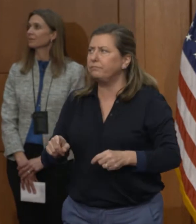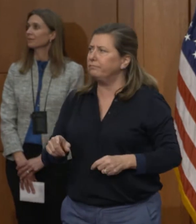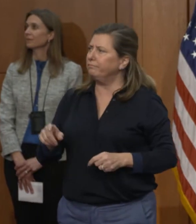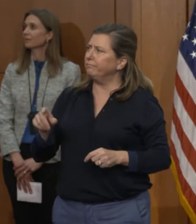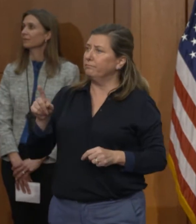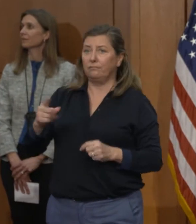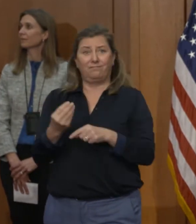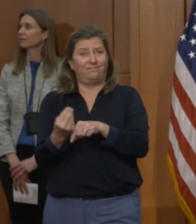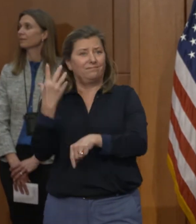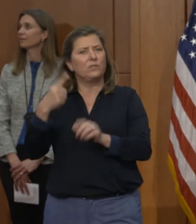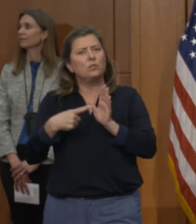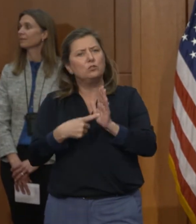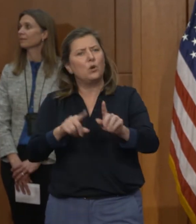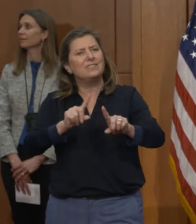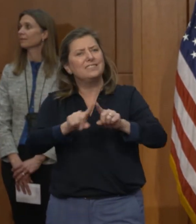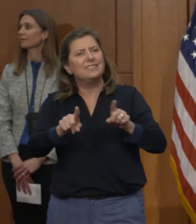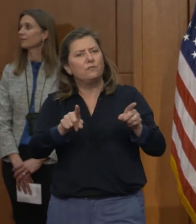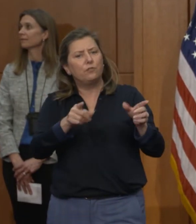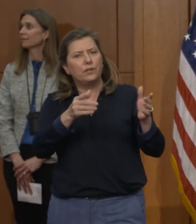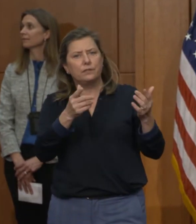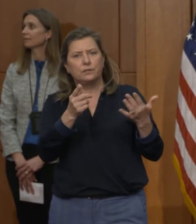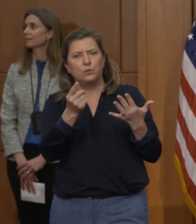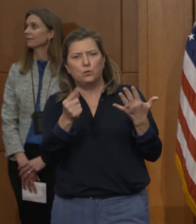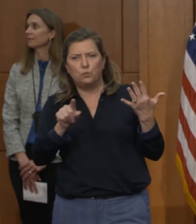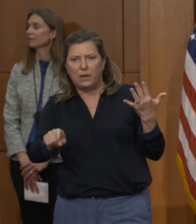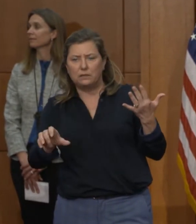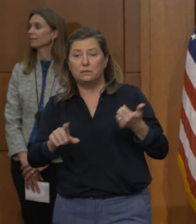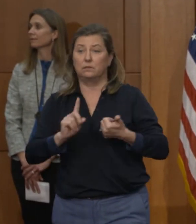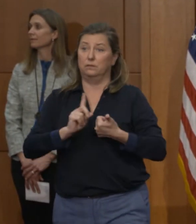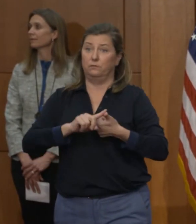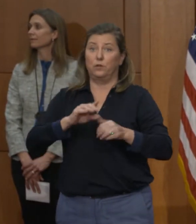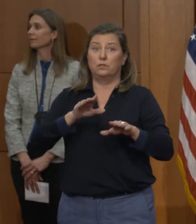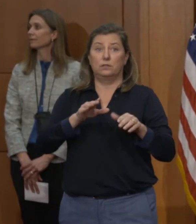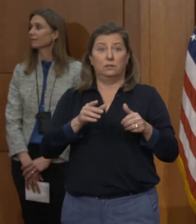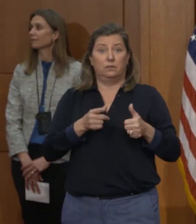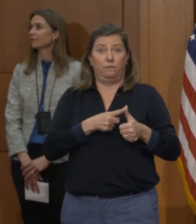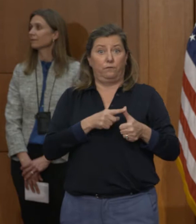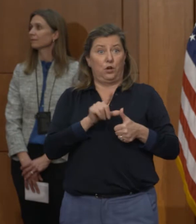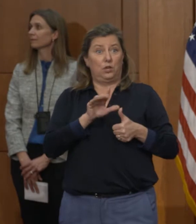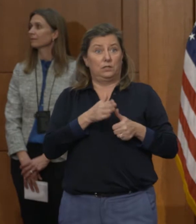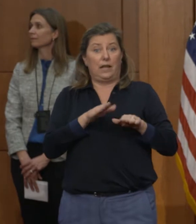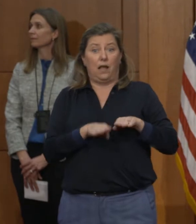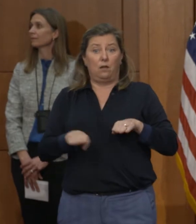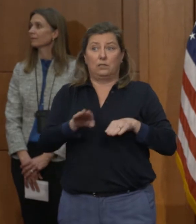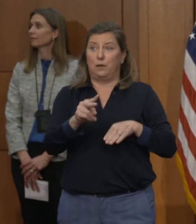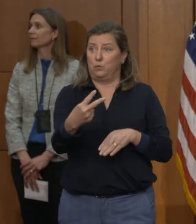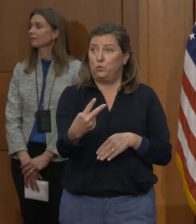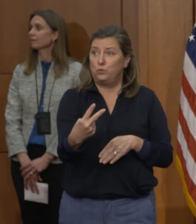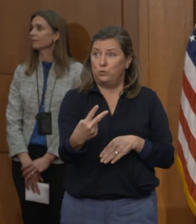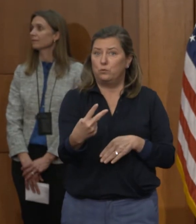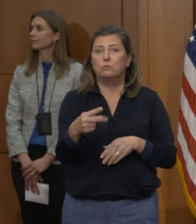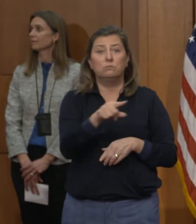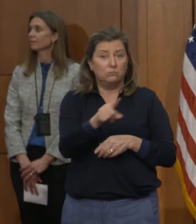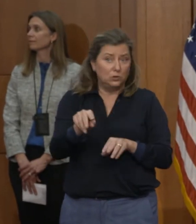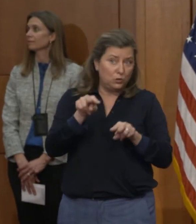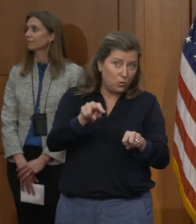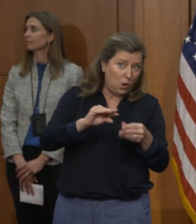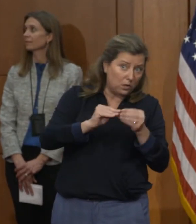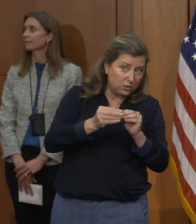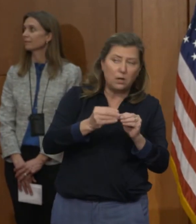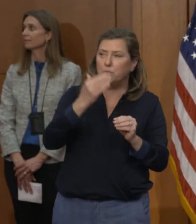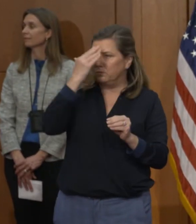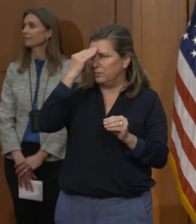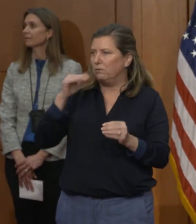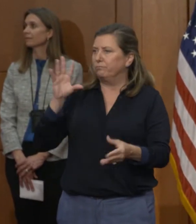at the different steps we need to take. We've moved from step 1 into step 2. Many of you who follow the numbers know that we've